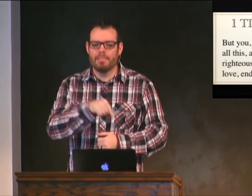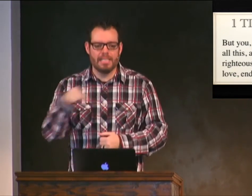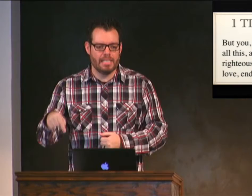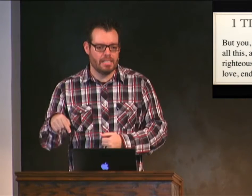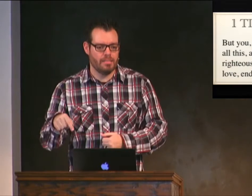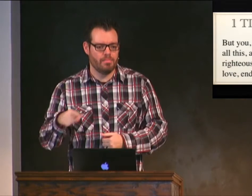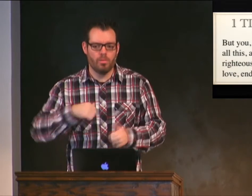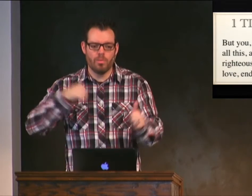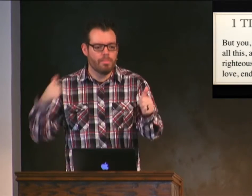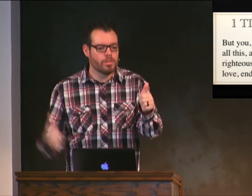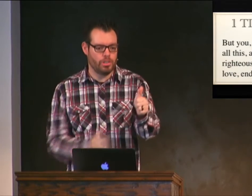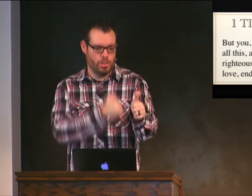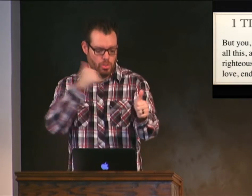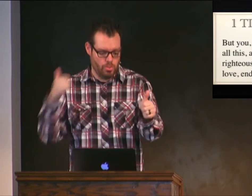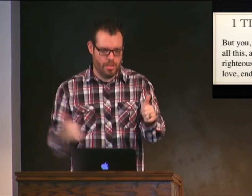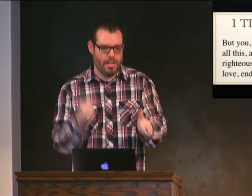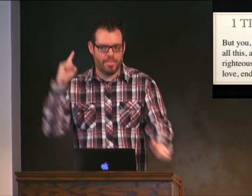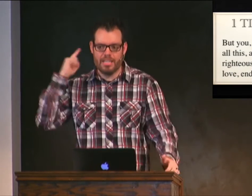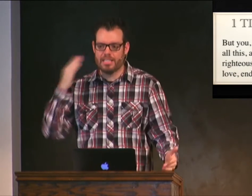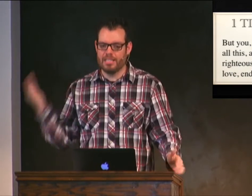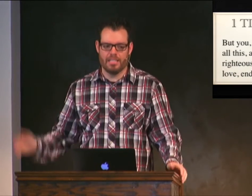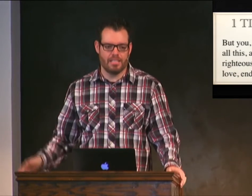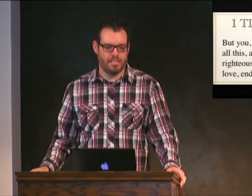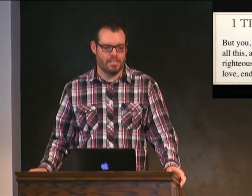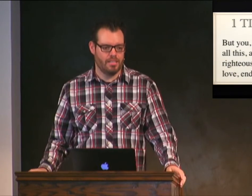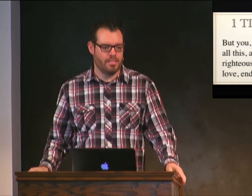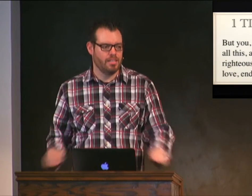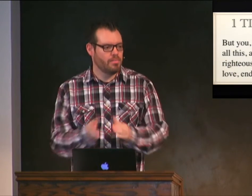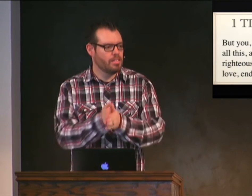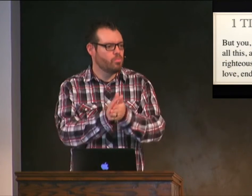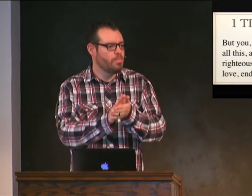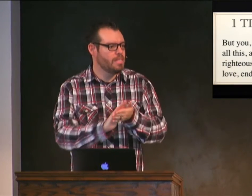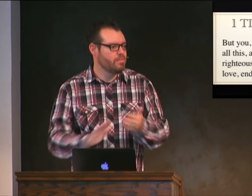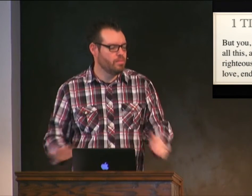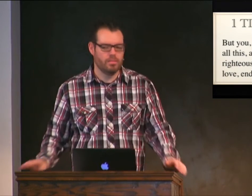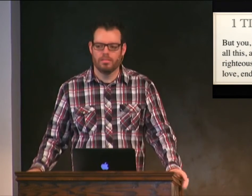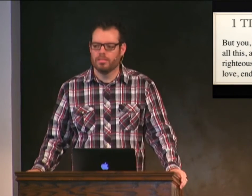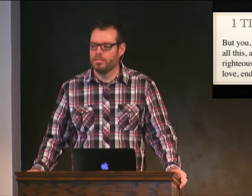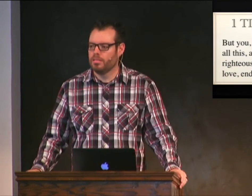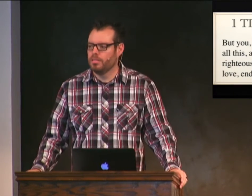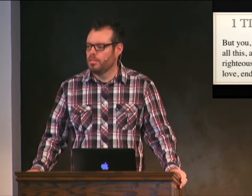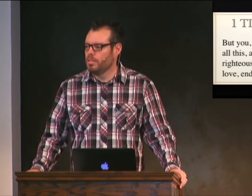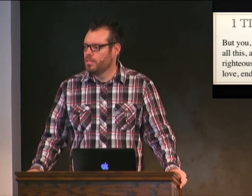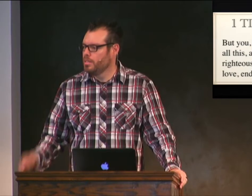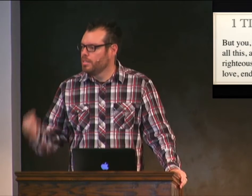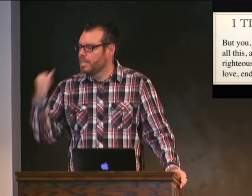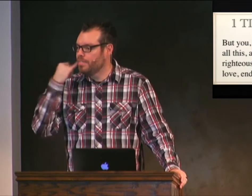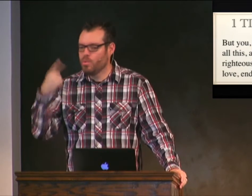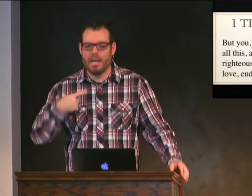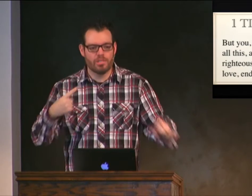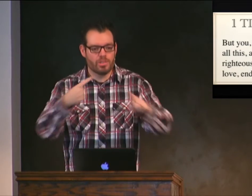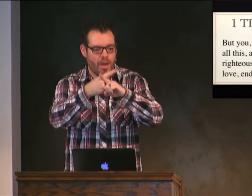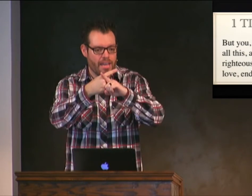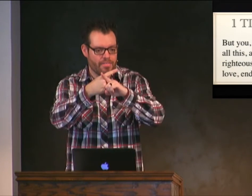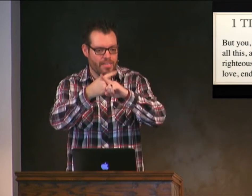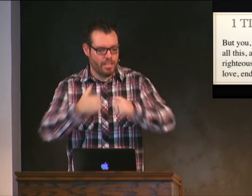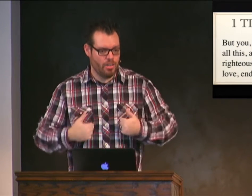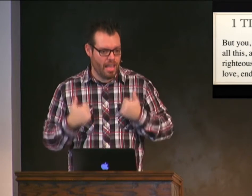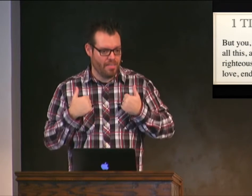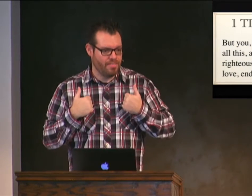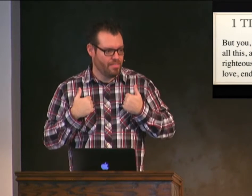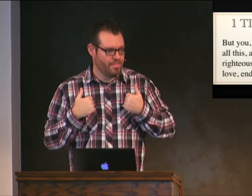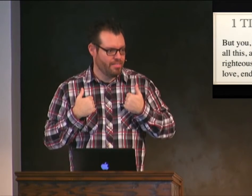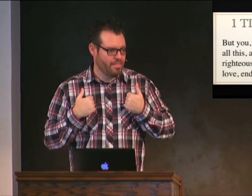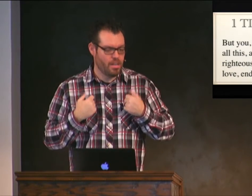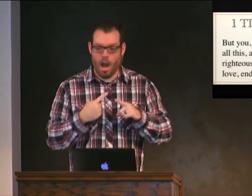we have the peace, but when we pursue these things, because we're peaceful. If you have strife in